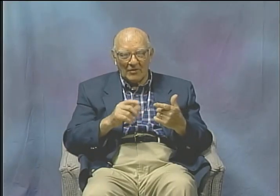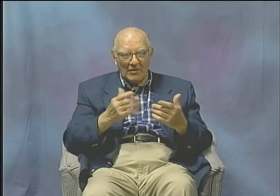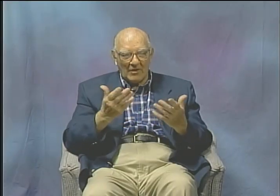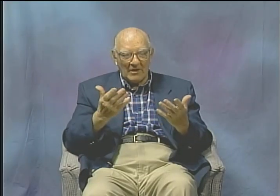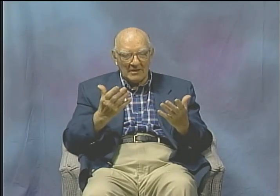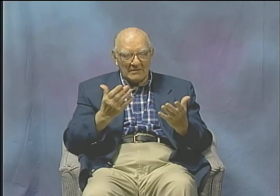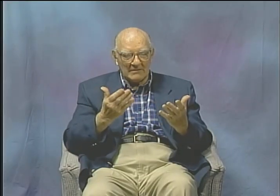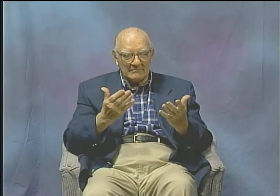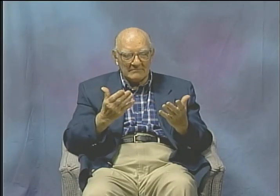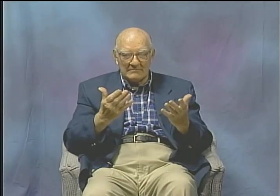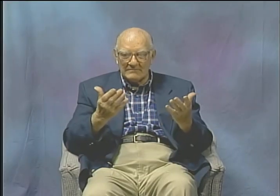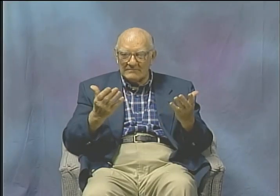Or